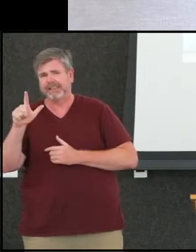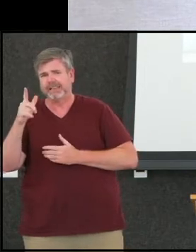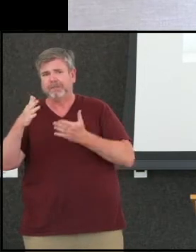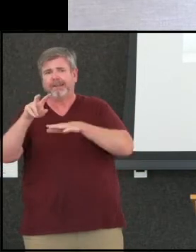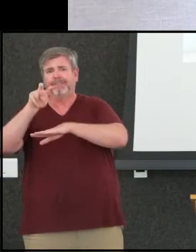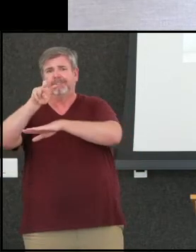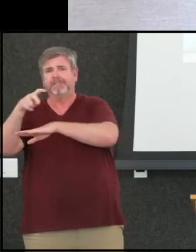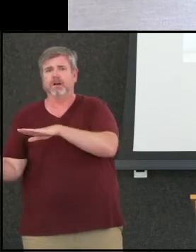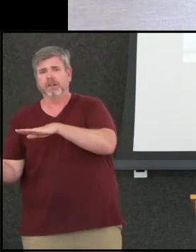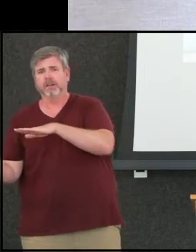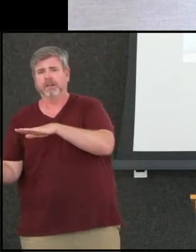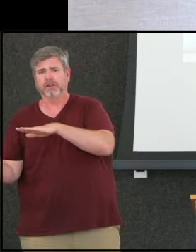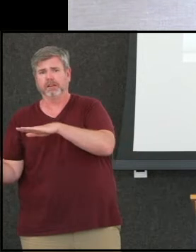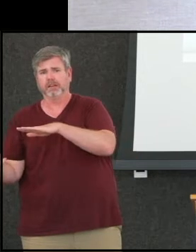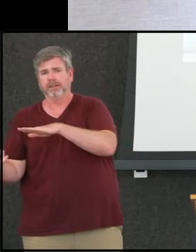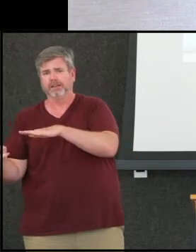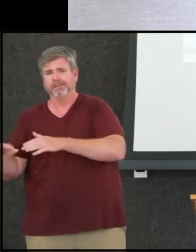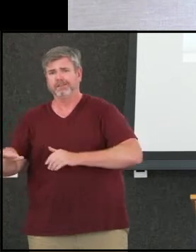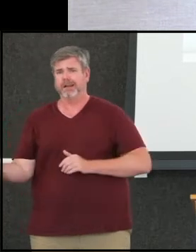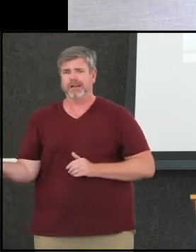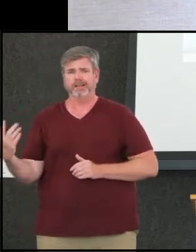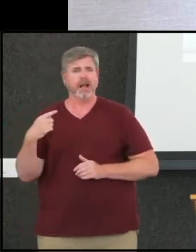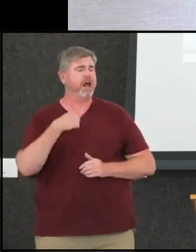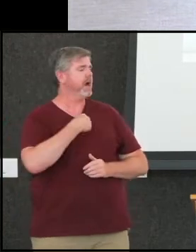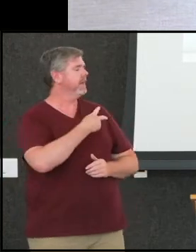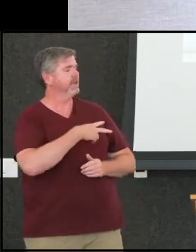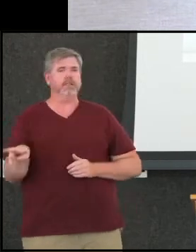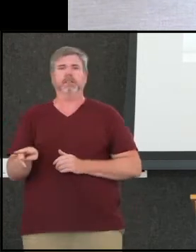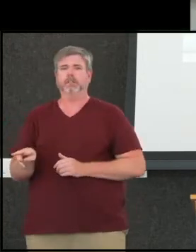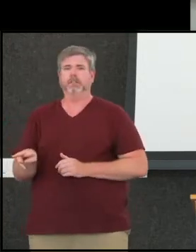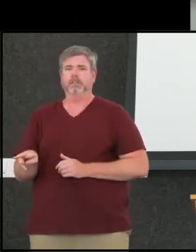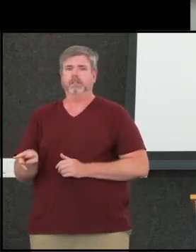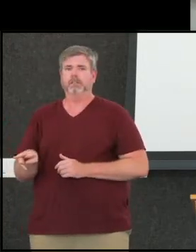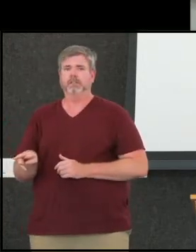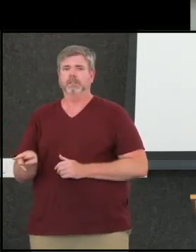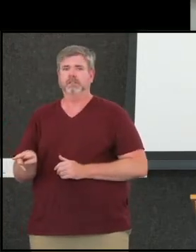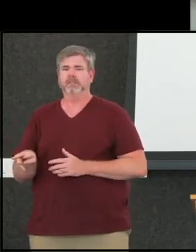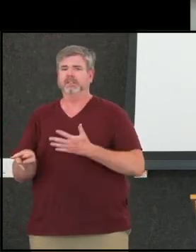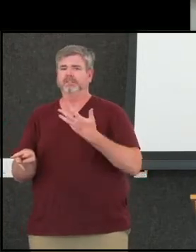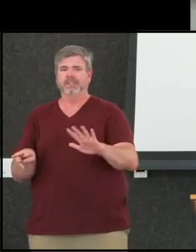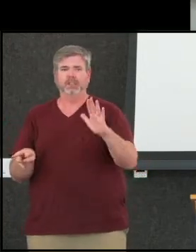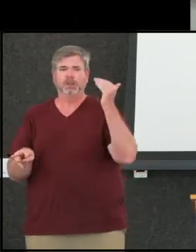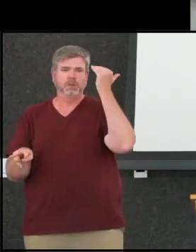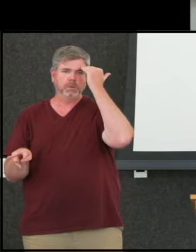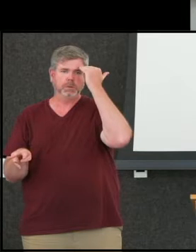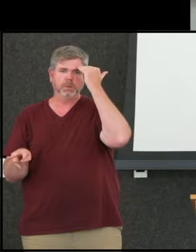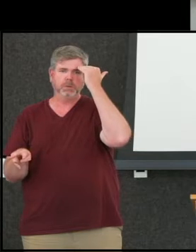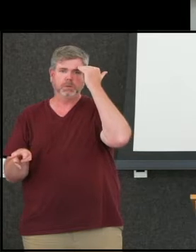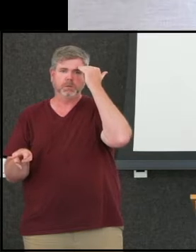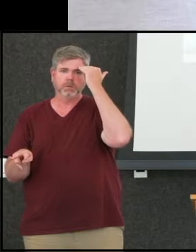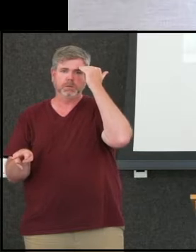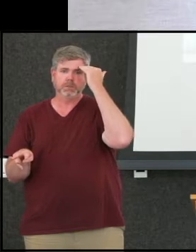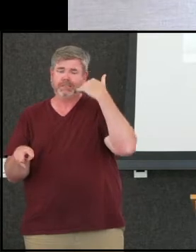I knew as soon as I saw him that there was no trying to get him